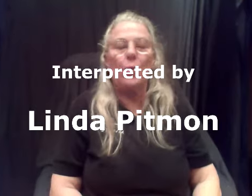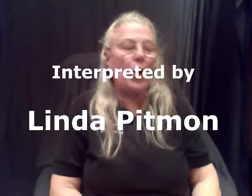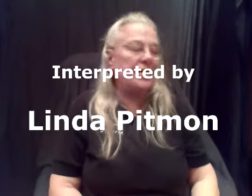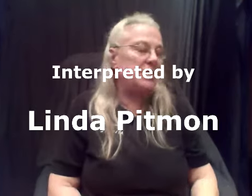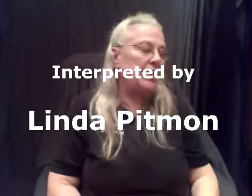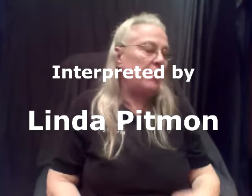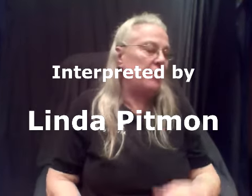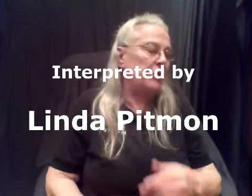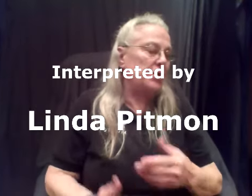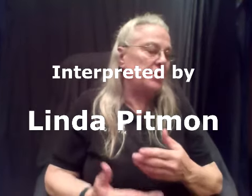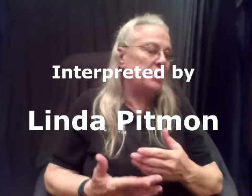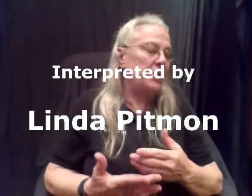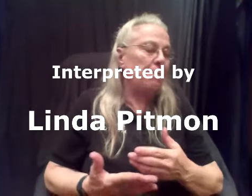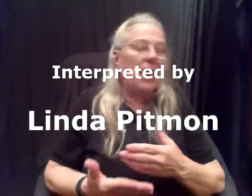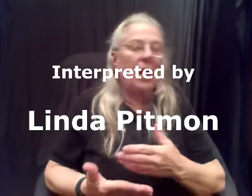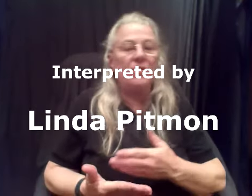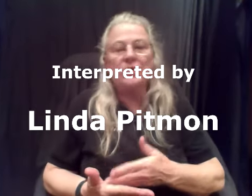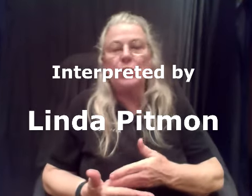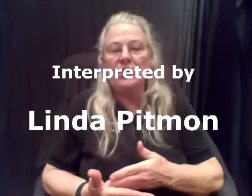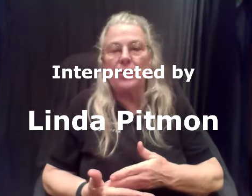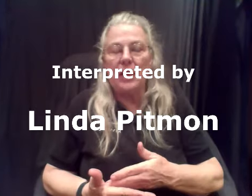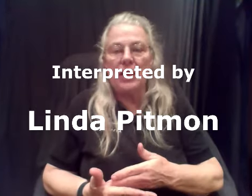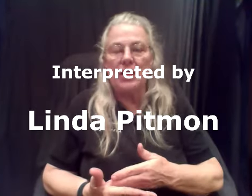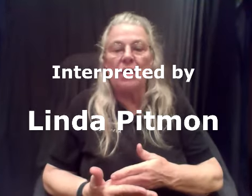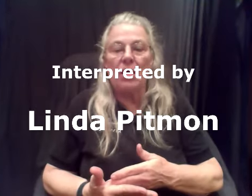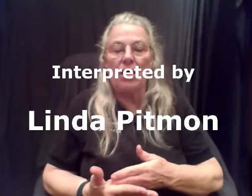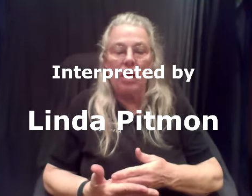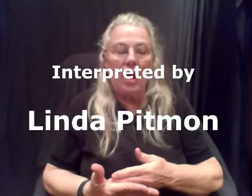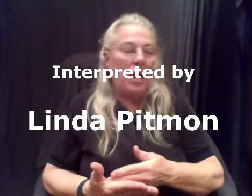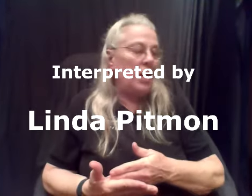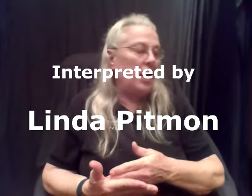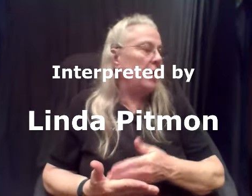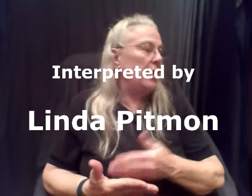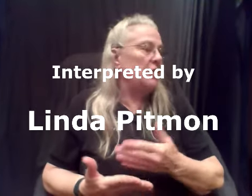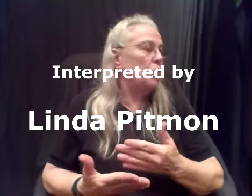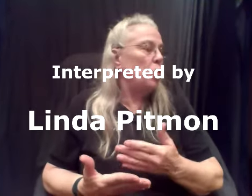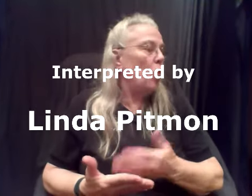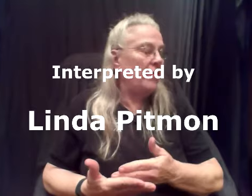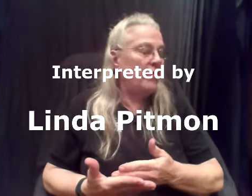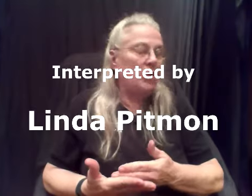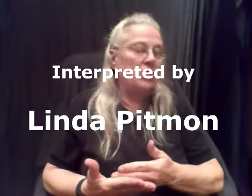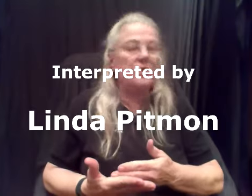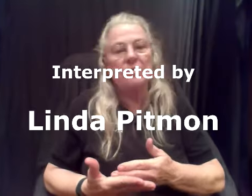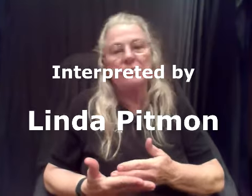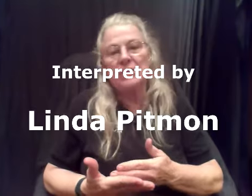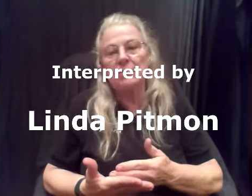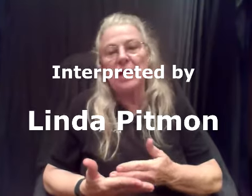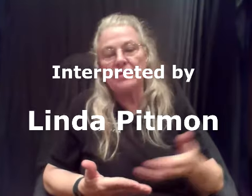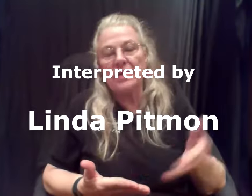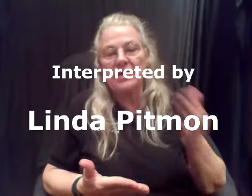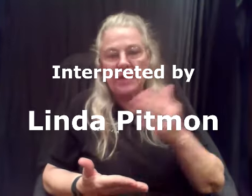Praise the name of Jesus. This one is a beginning song. It is one verse. Sometimes they sing it